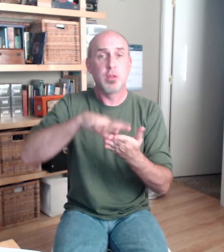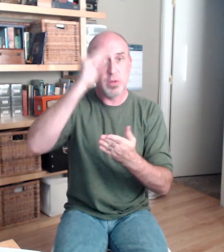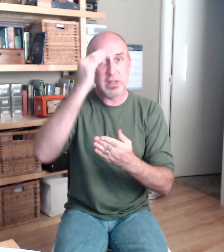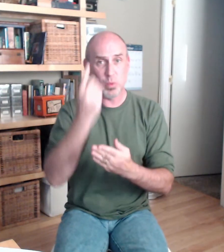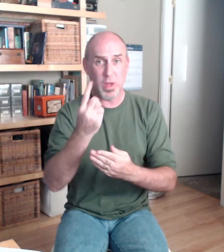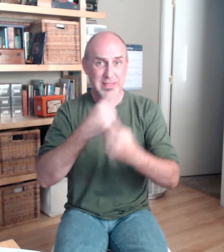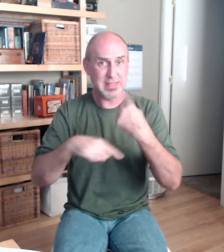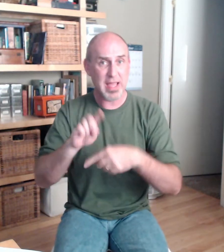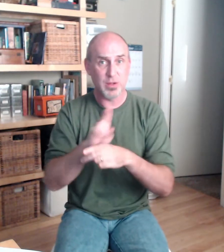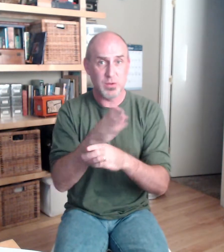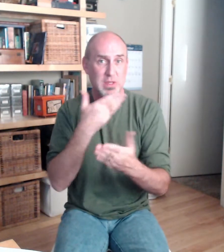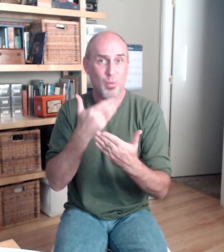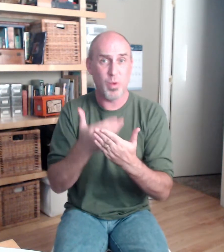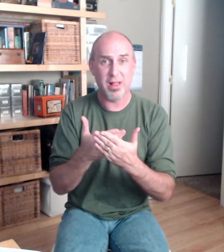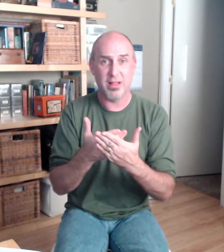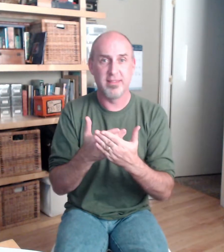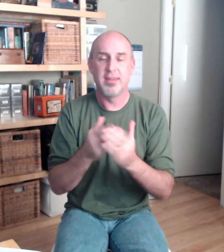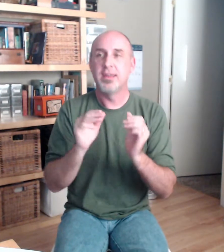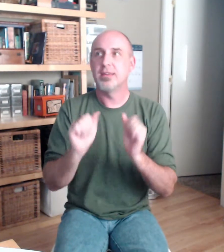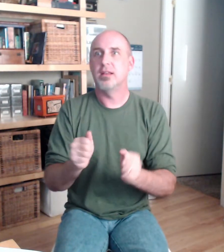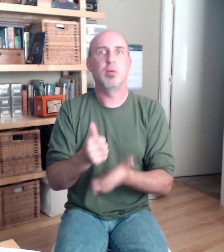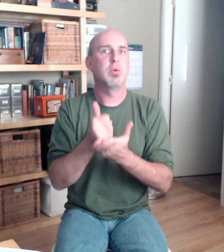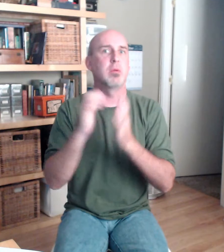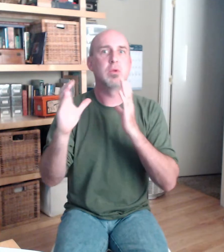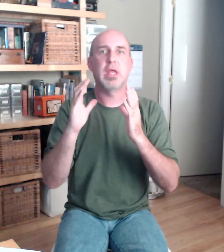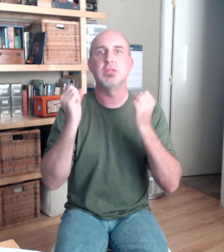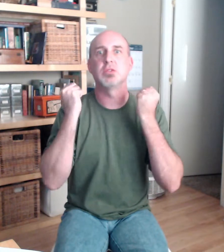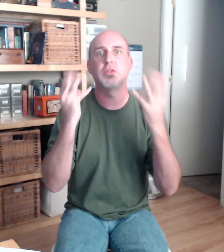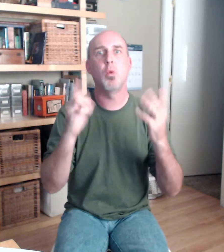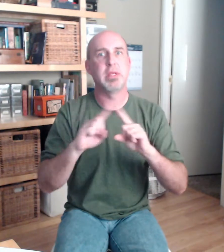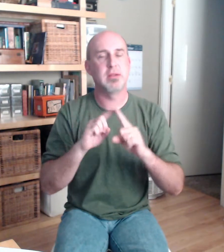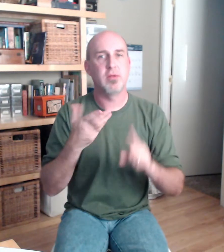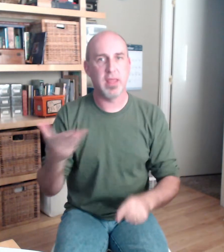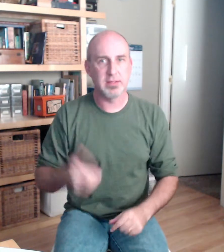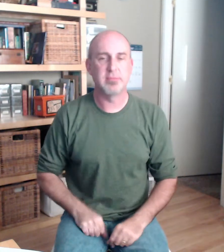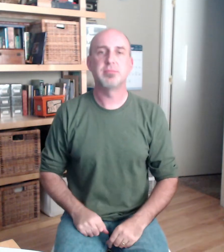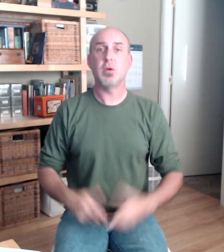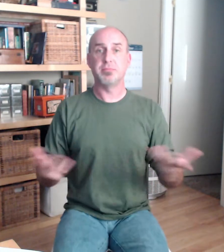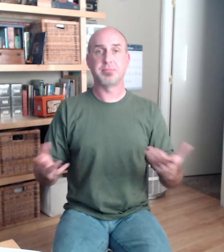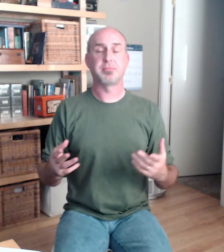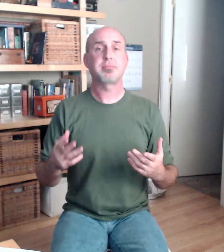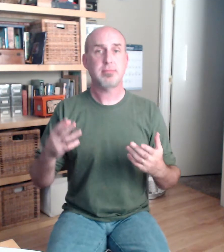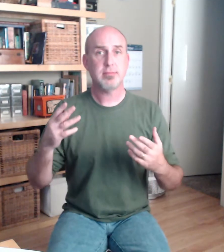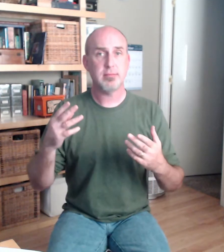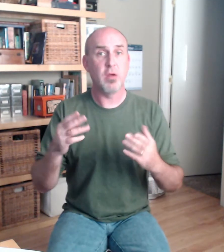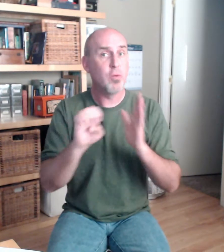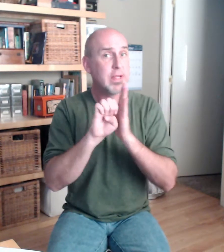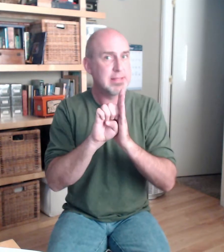Learning this one sign and using it well can help you communicate so many different things. So, for